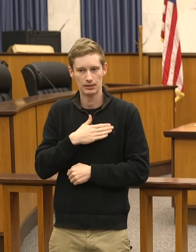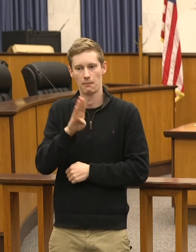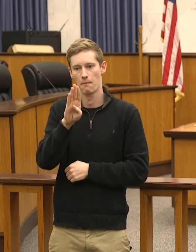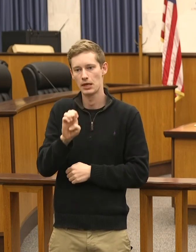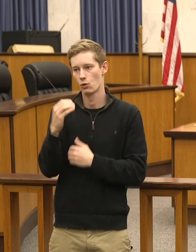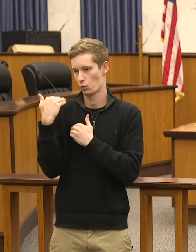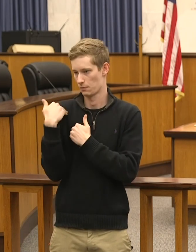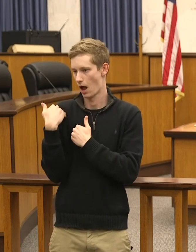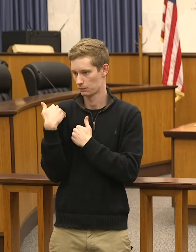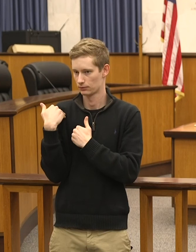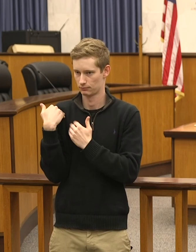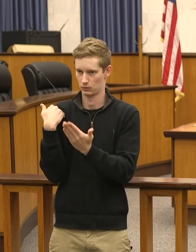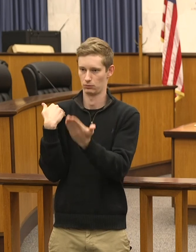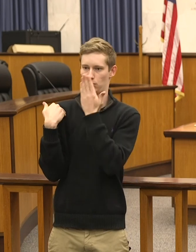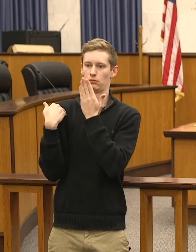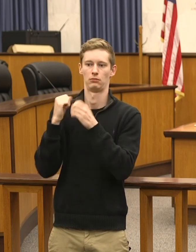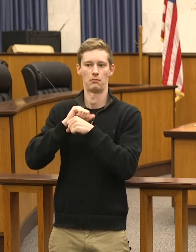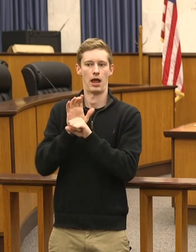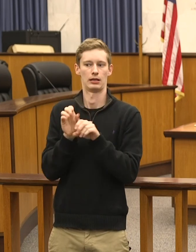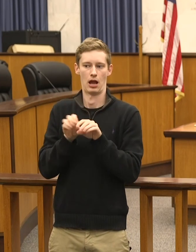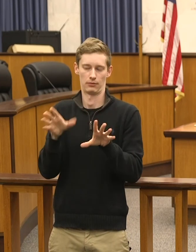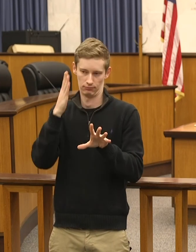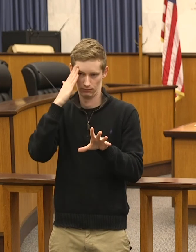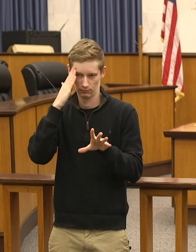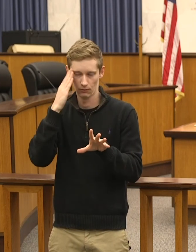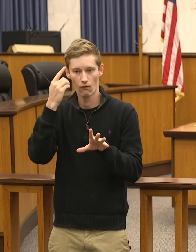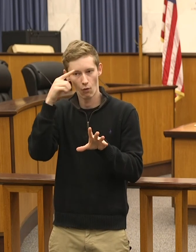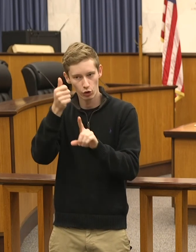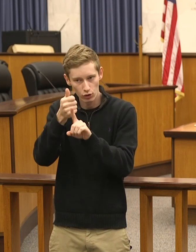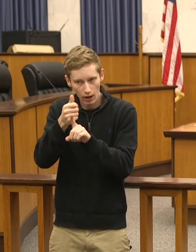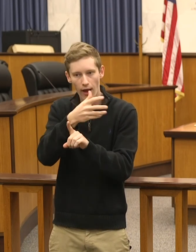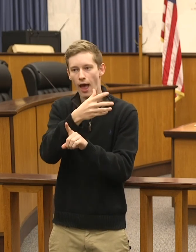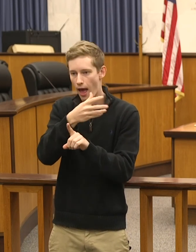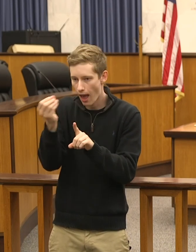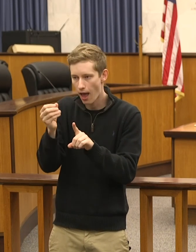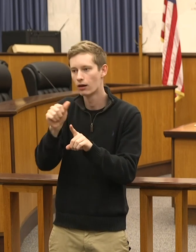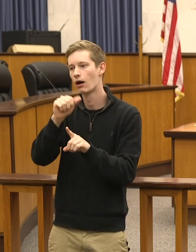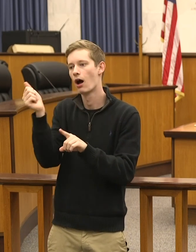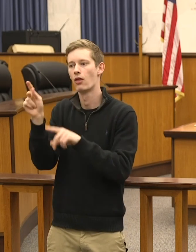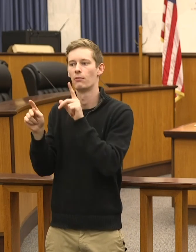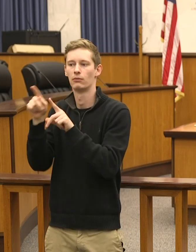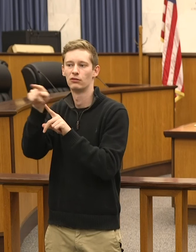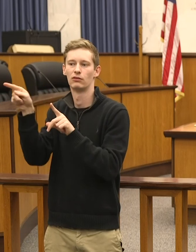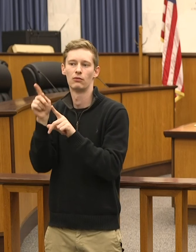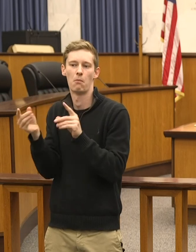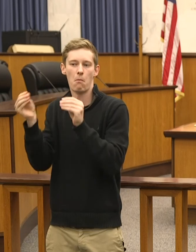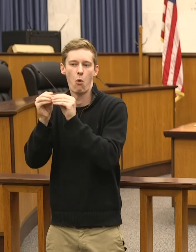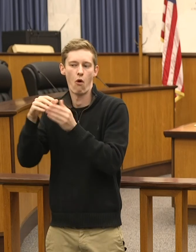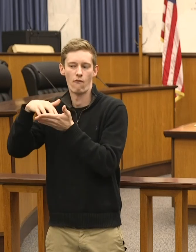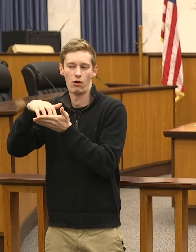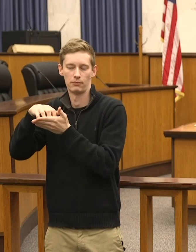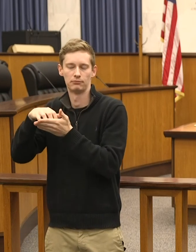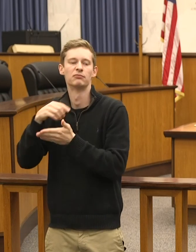pandemic. If not for yourself, then for the more at-risk members of the Richmond community. You're going to hear from